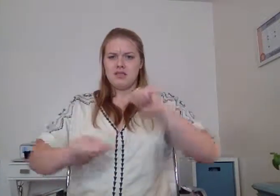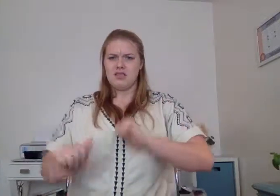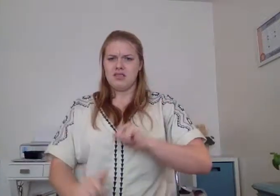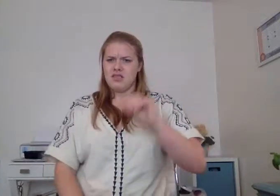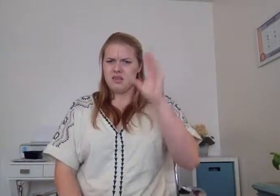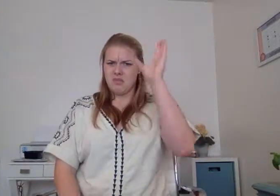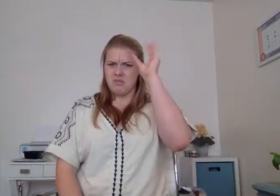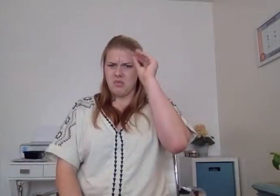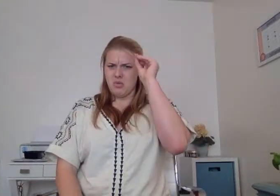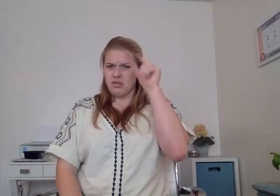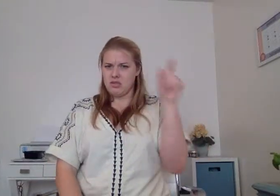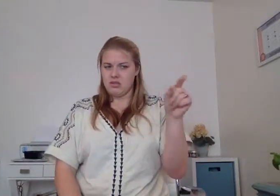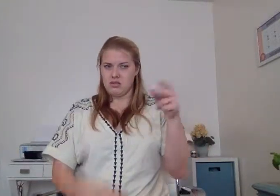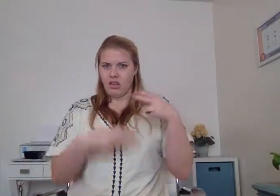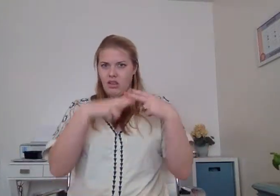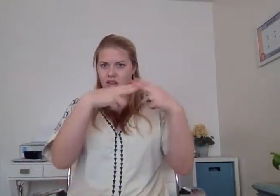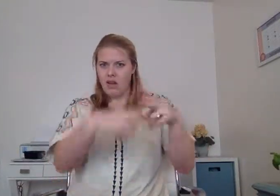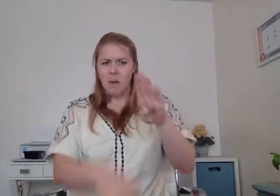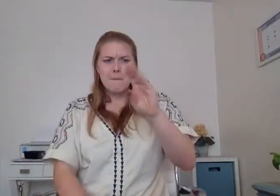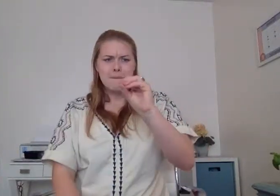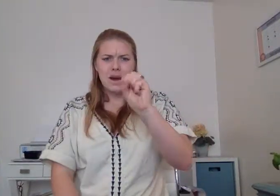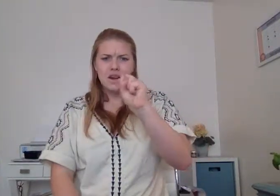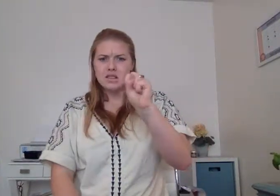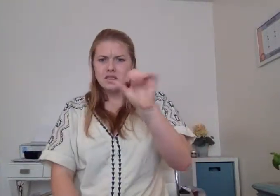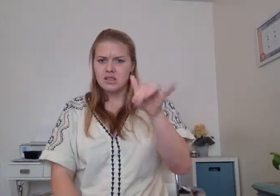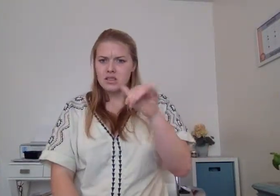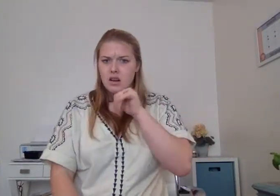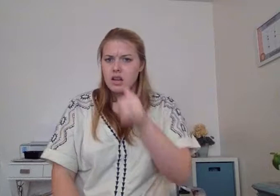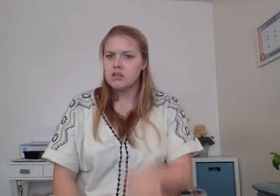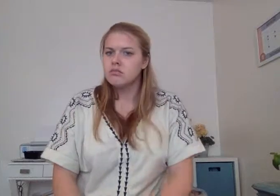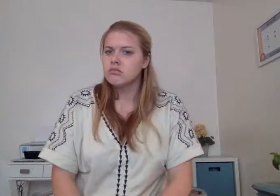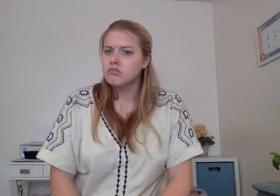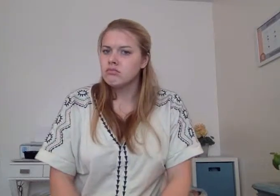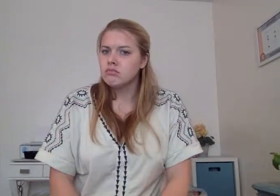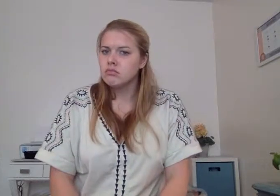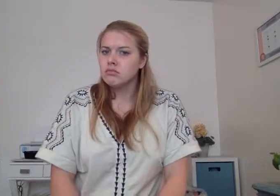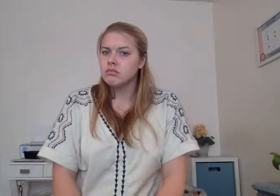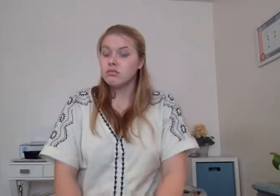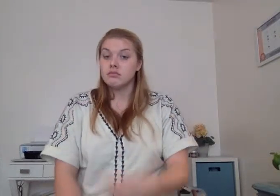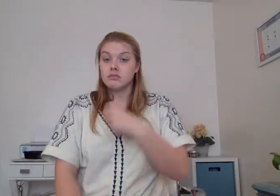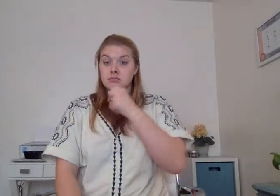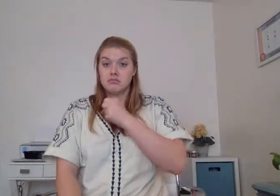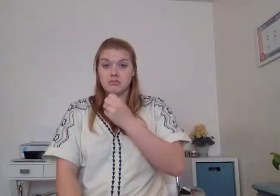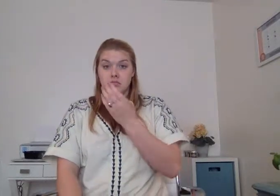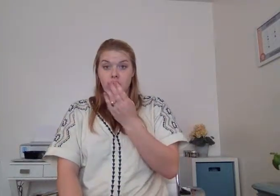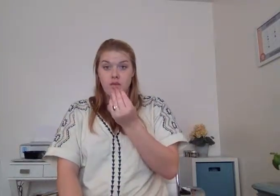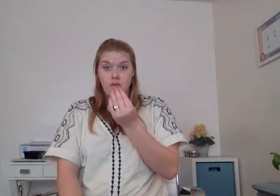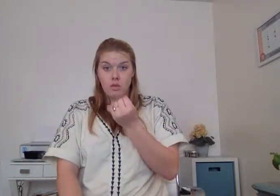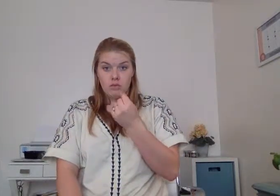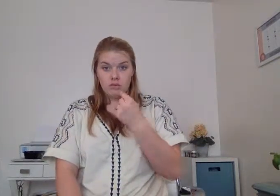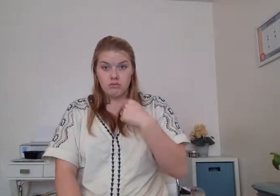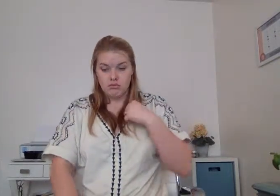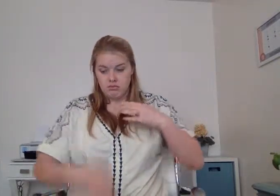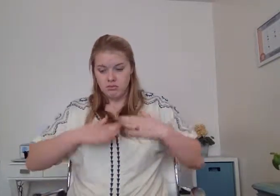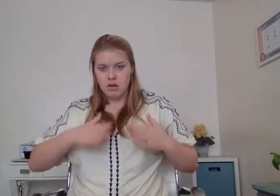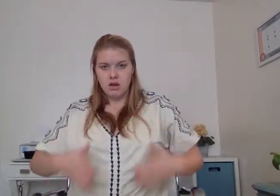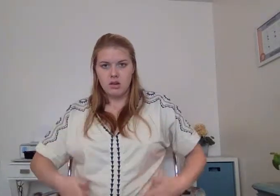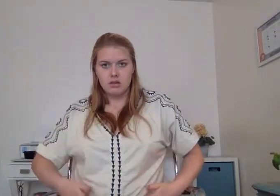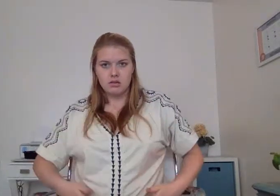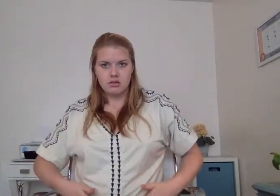not. When at 14, I started to be sexualized by certain elements of the media. When